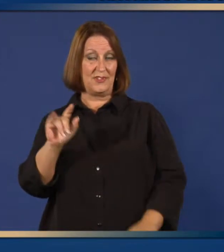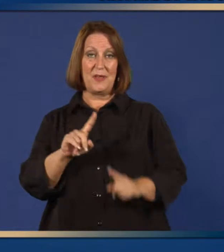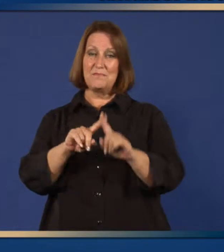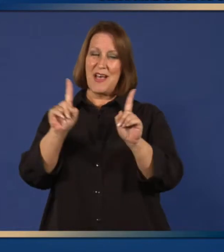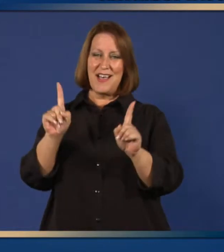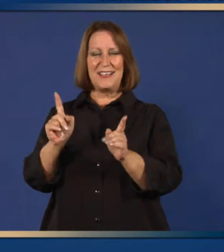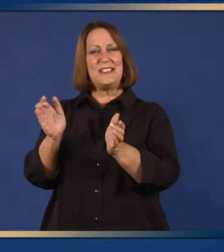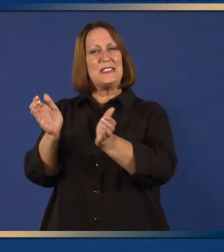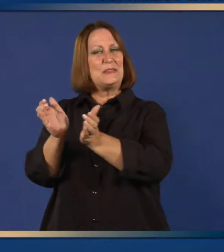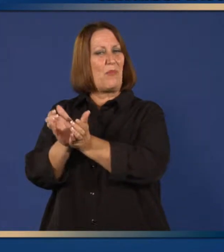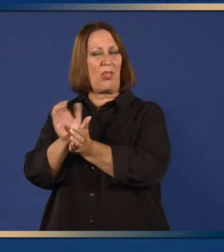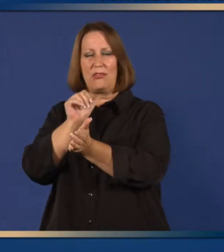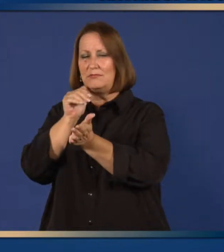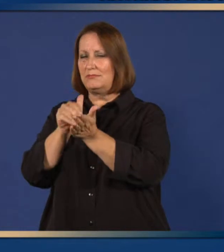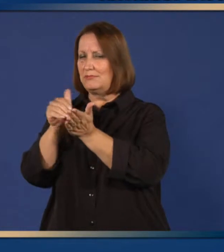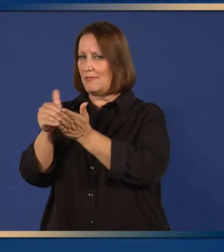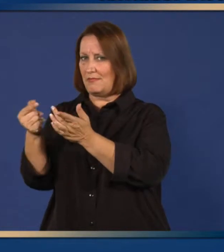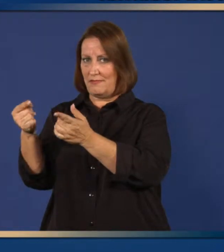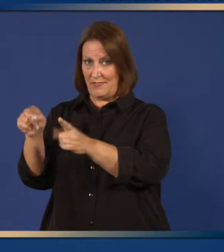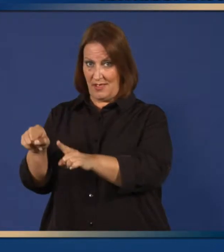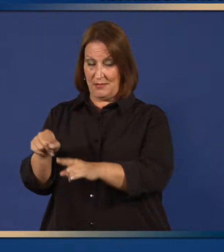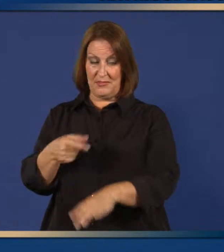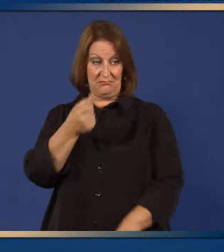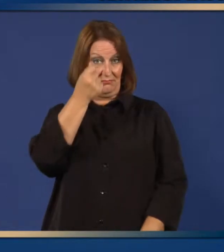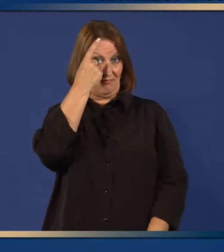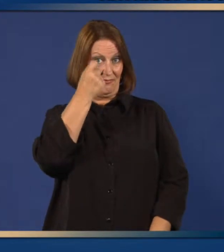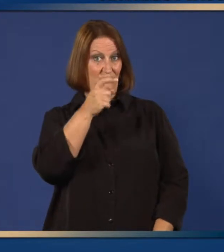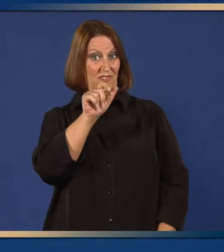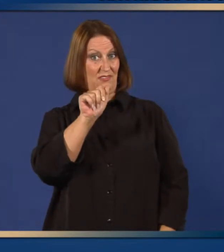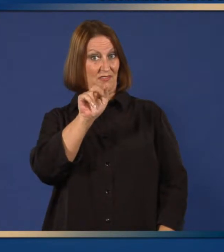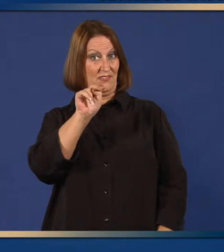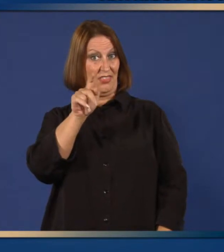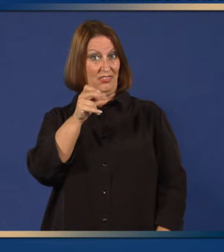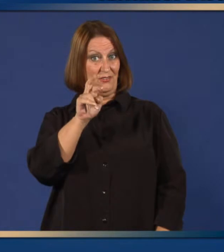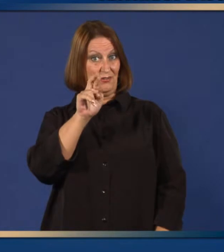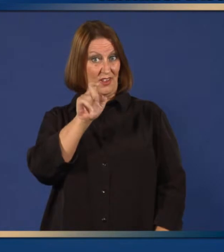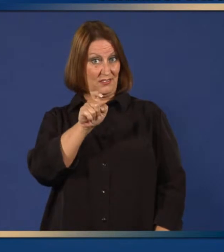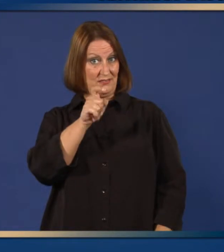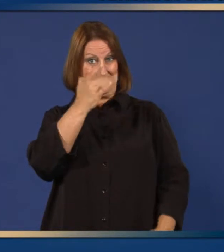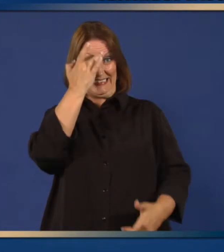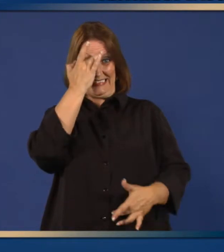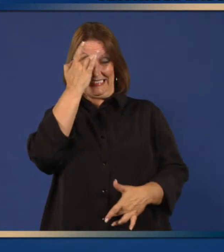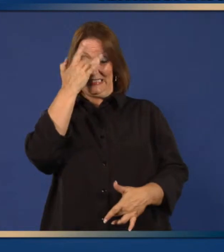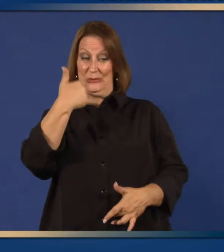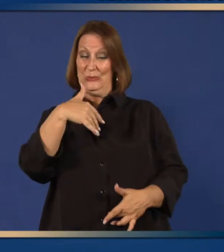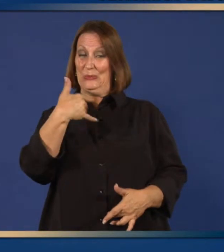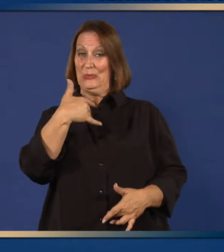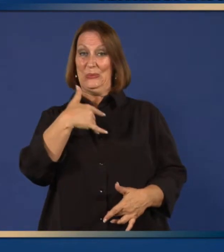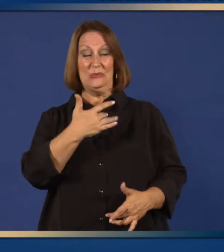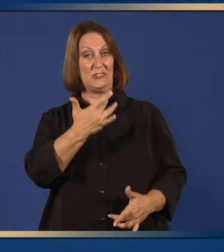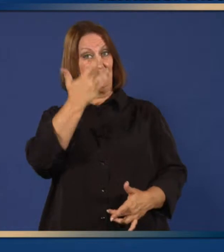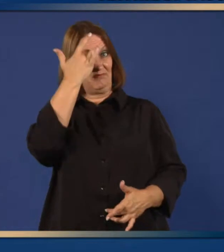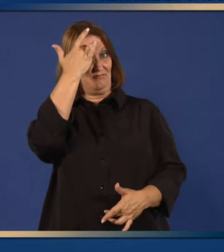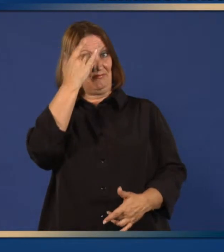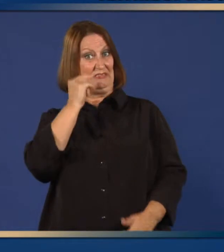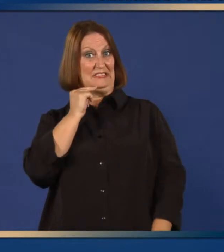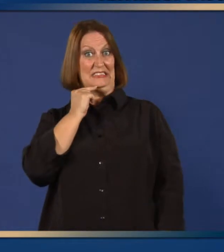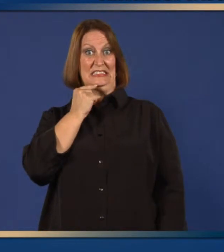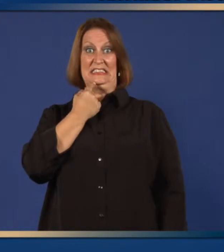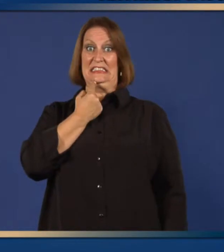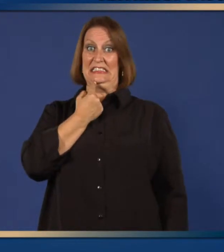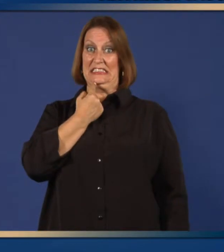Anthrax is a very serious disease, and the risk of serious harm from the vaccine is